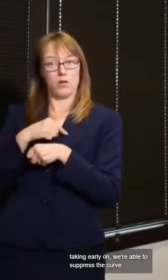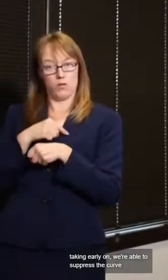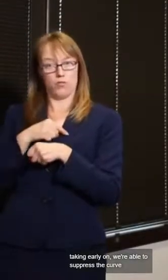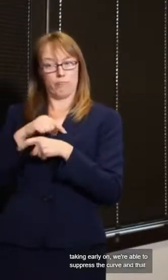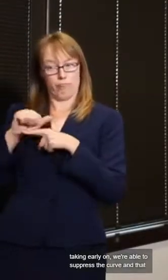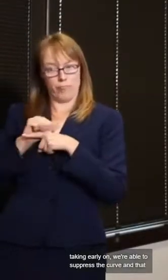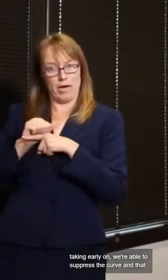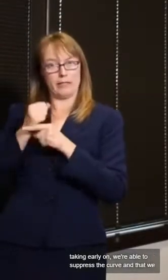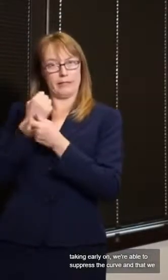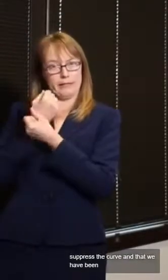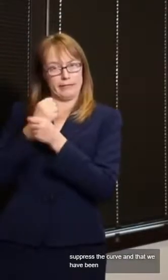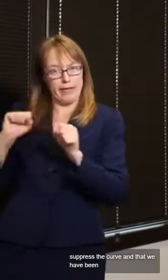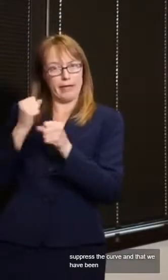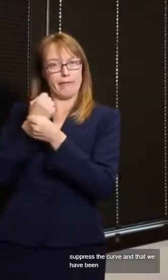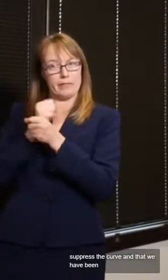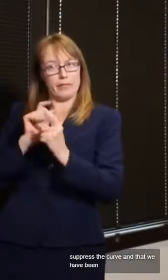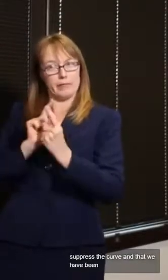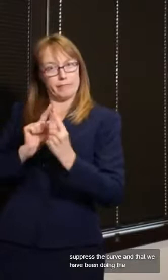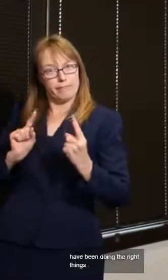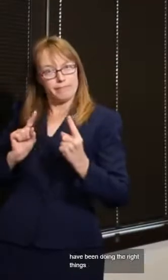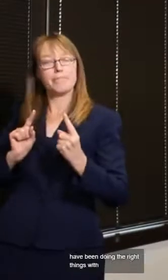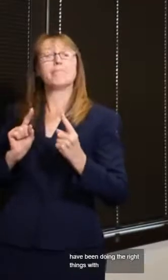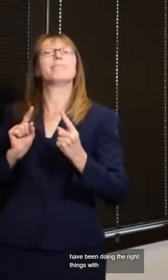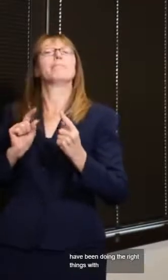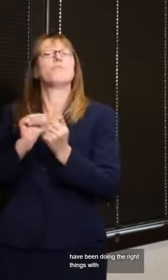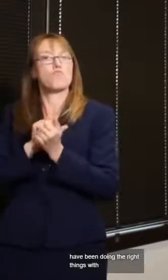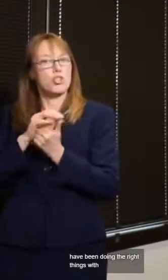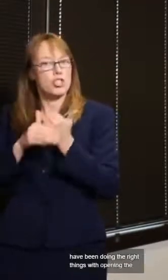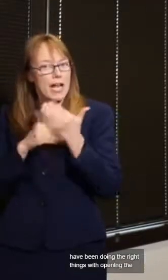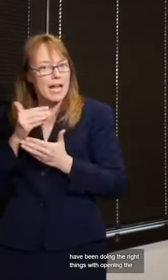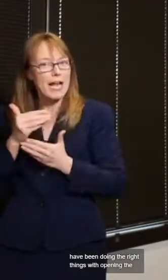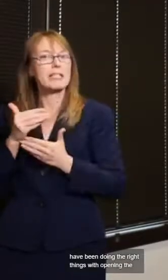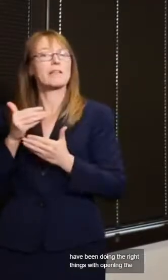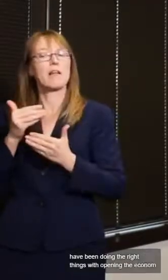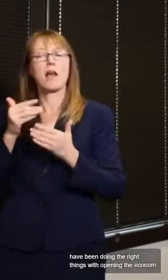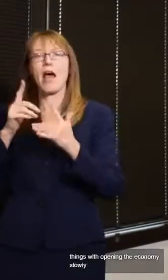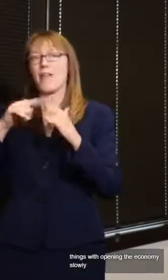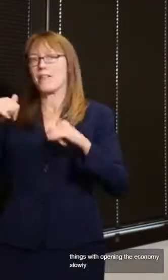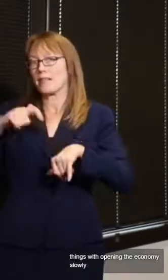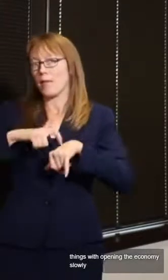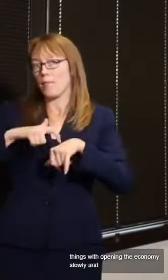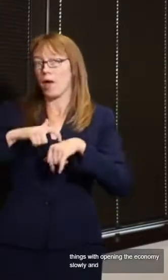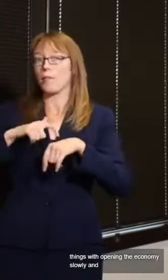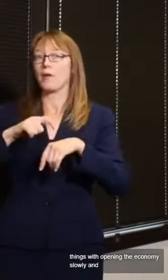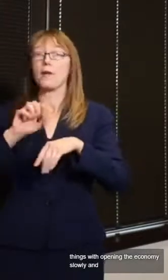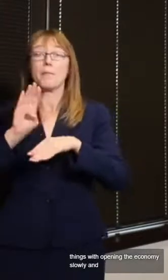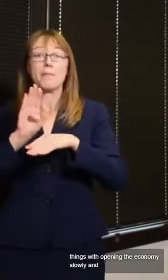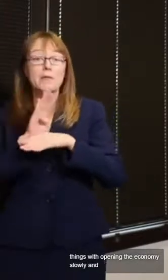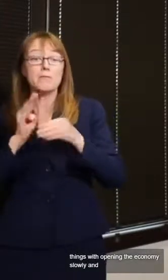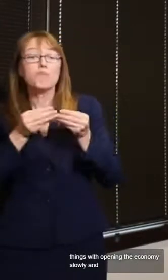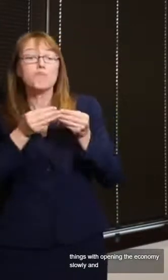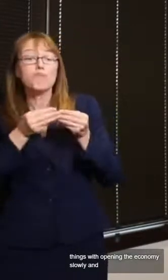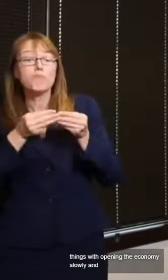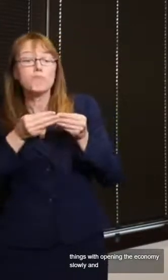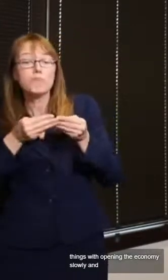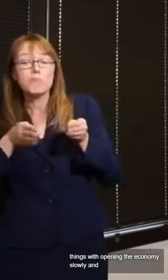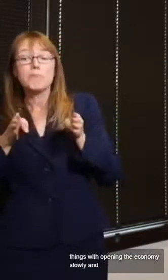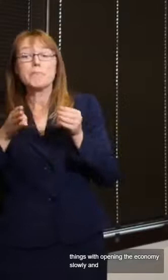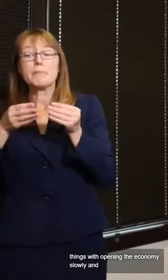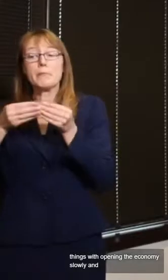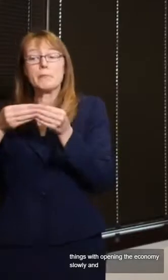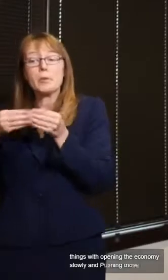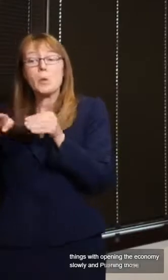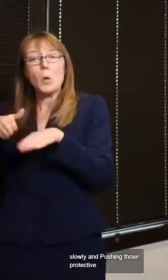and that we have been doing the right things with opening the economy slowly and pushing